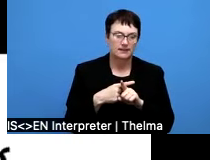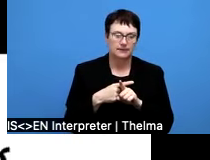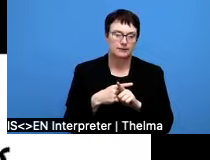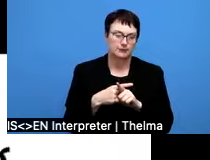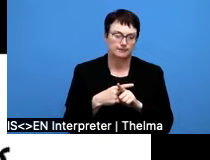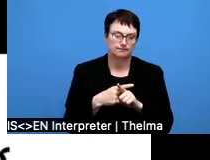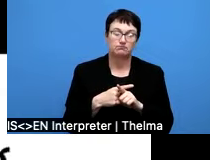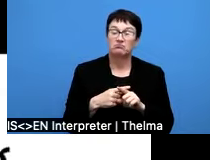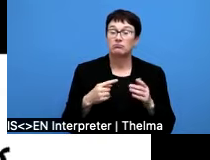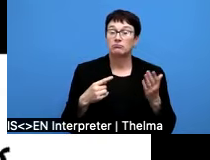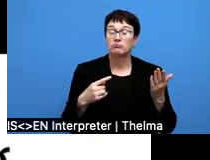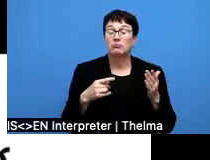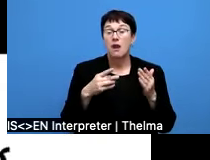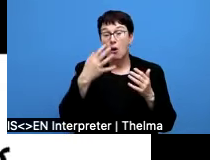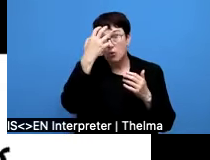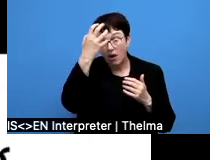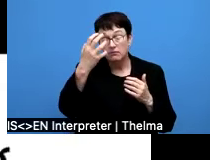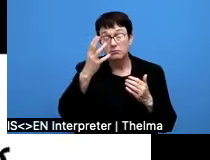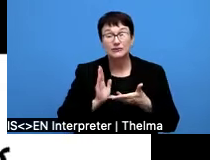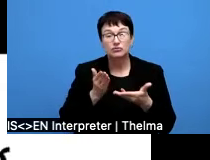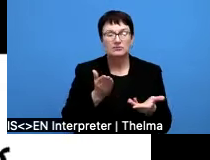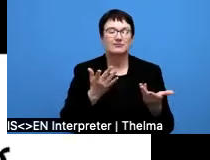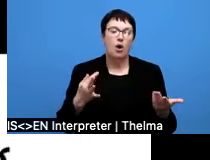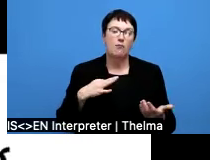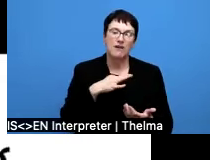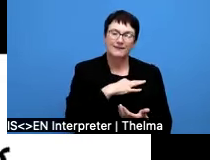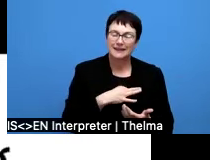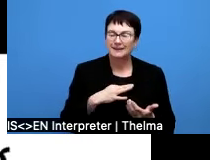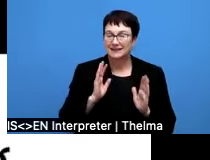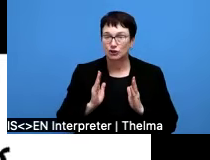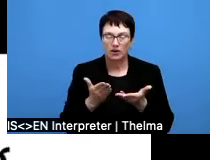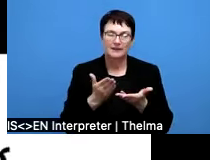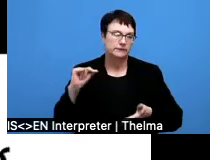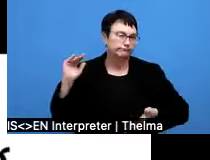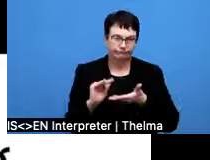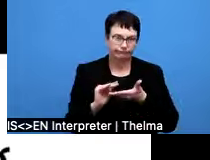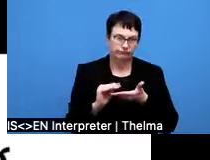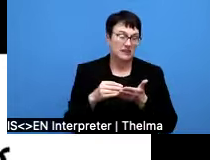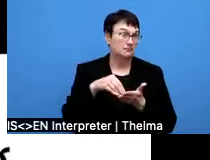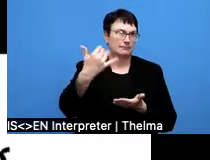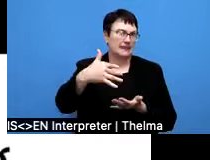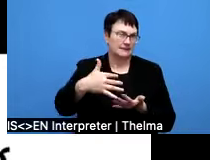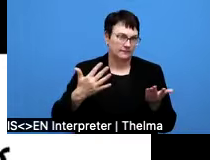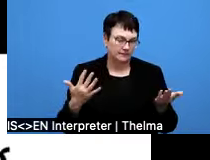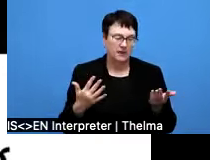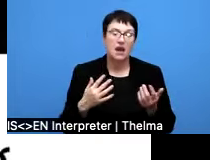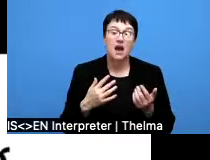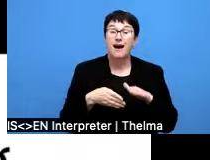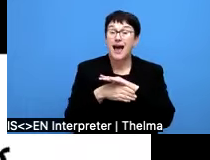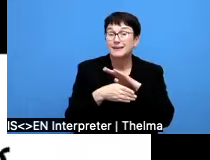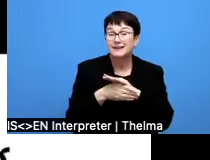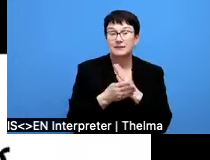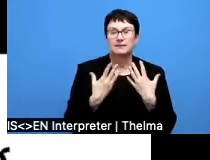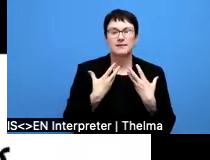technology. Limited awareness of how to access disability-related health schemes. High cost